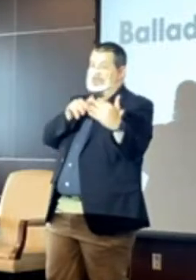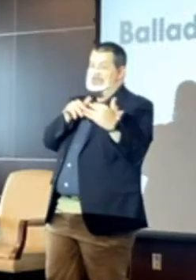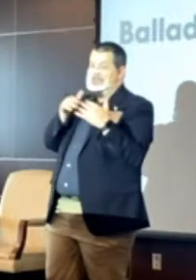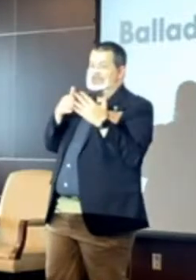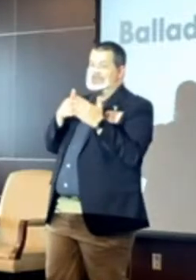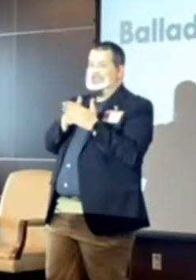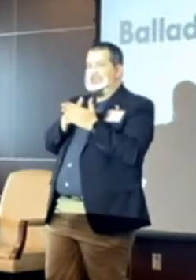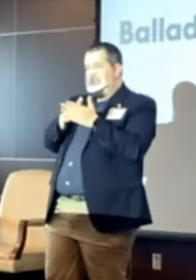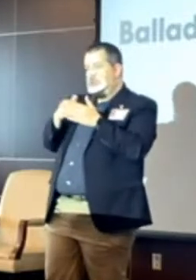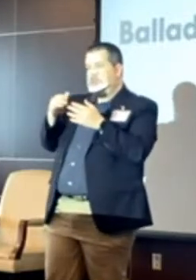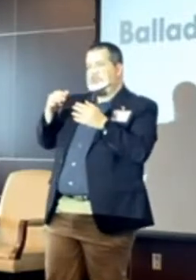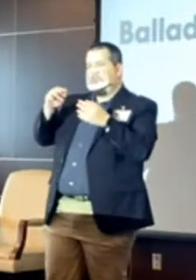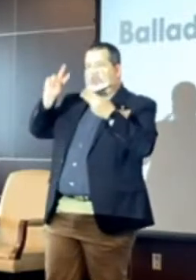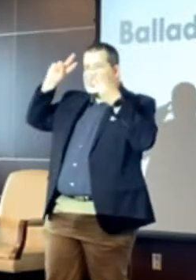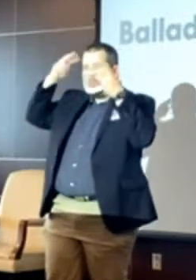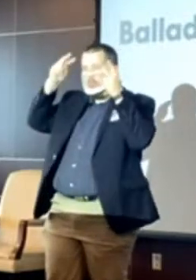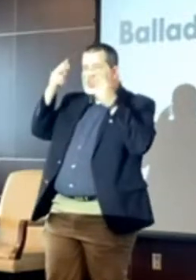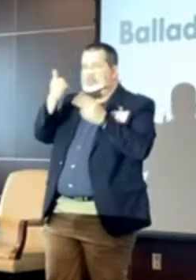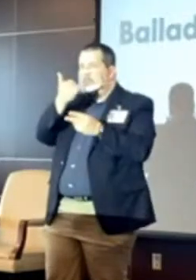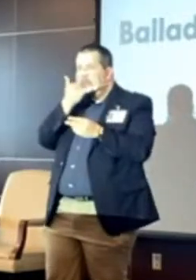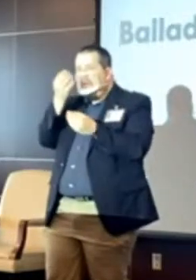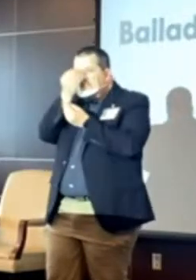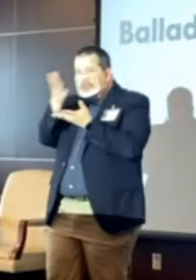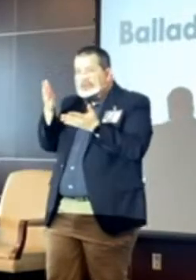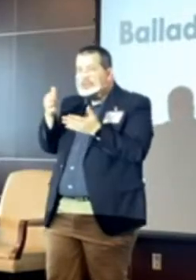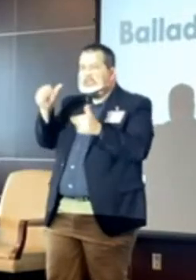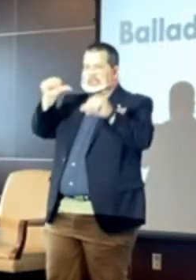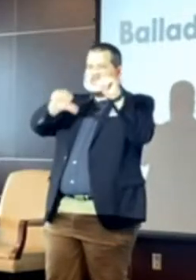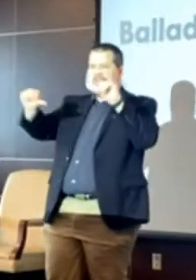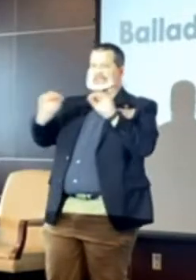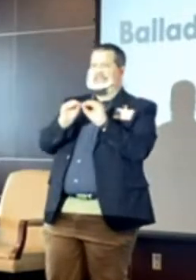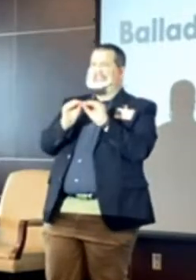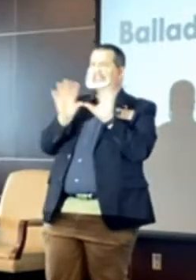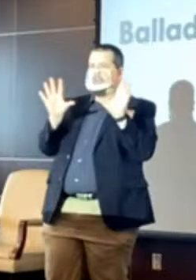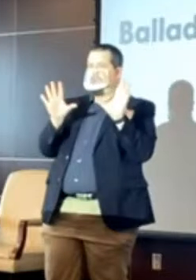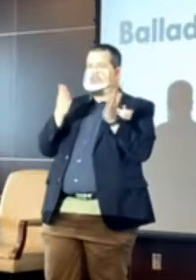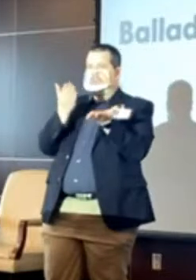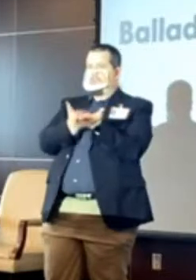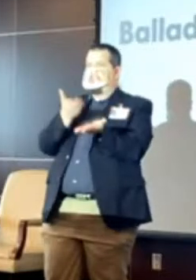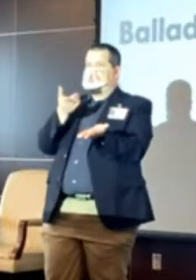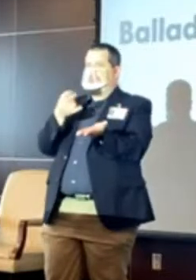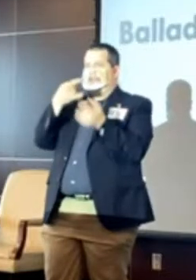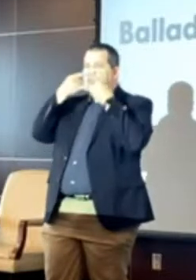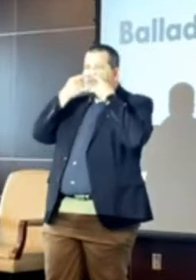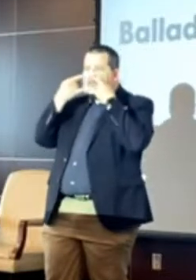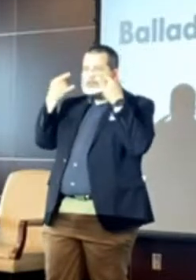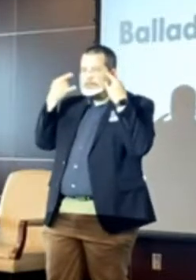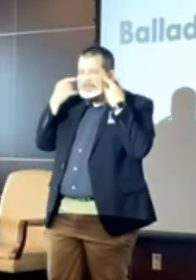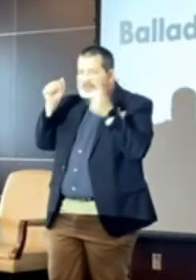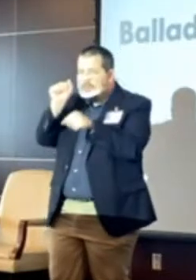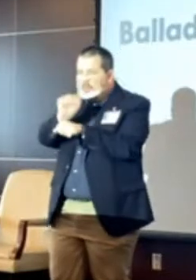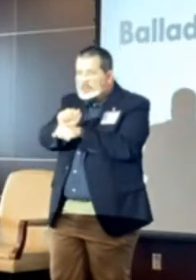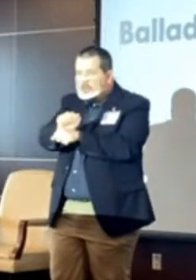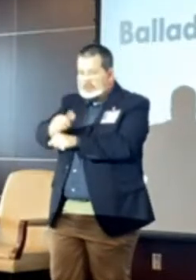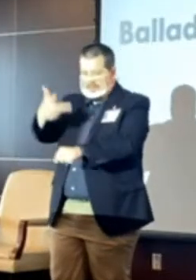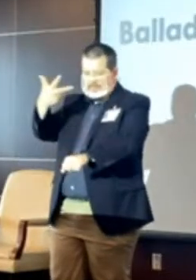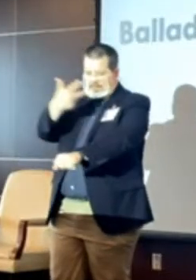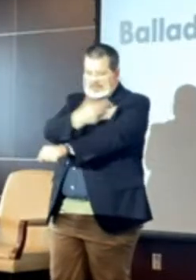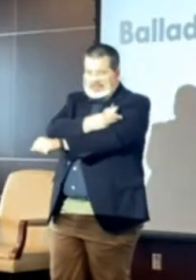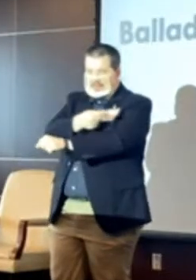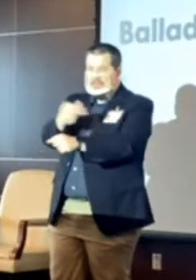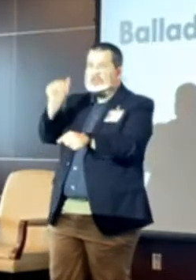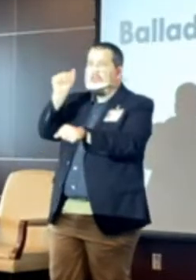against misinformation. The science is clear and undeniable. Masks work, vaccine works,